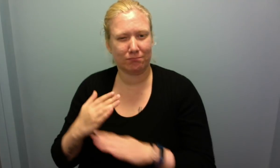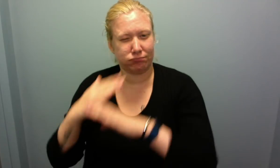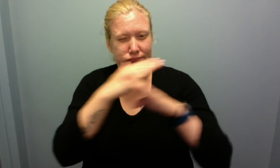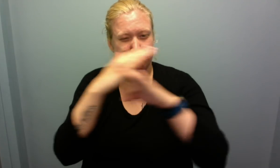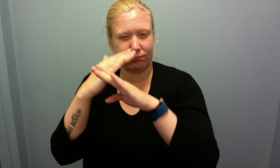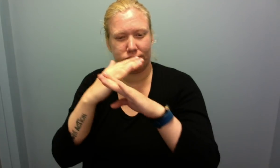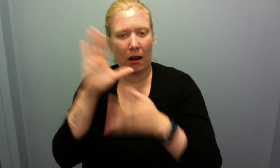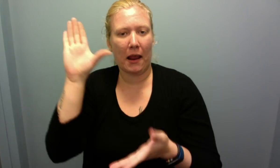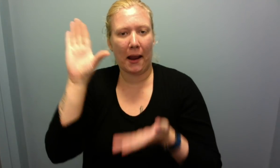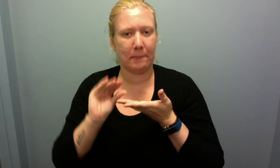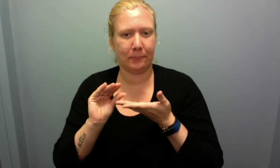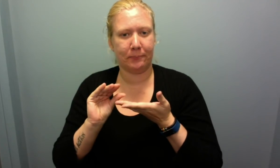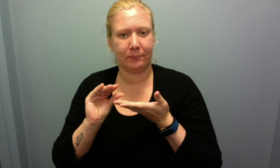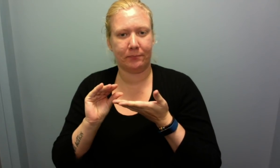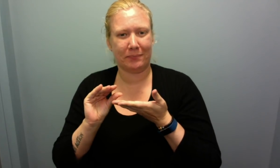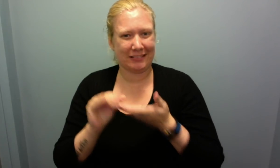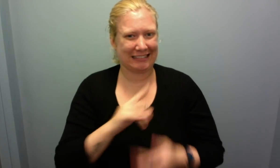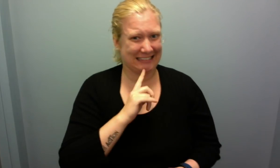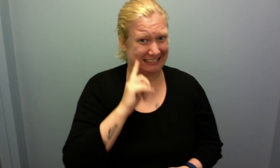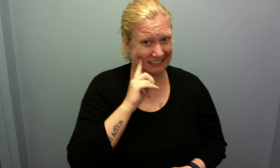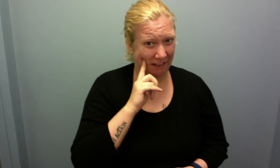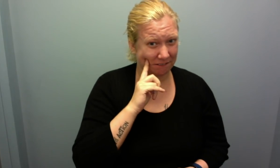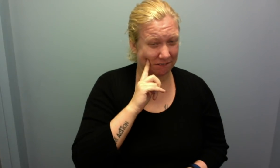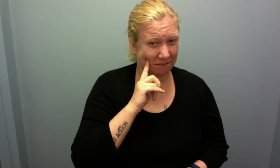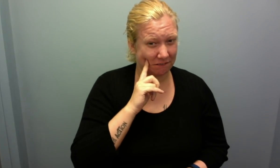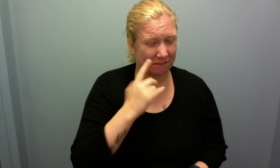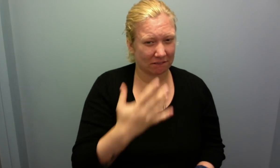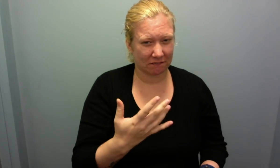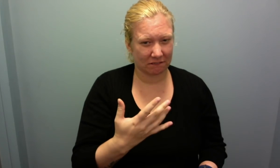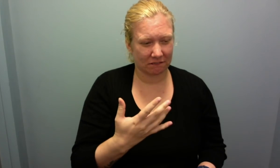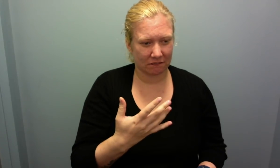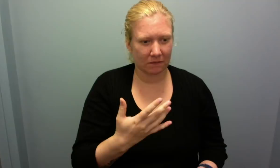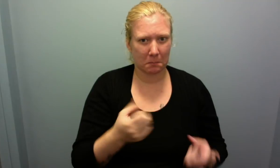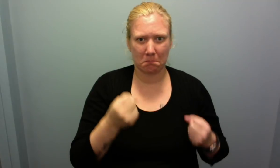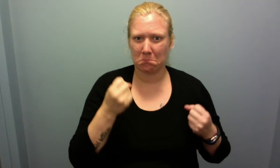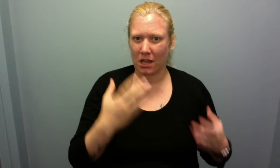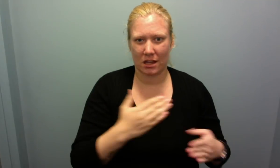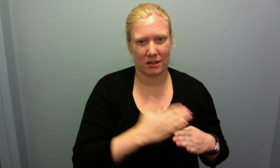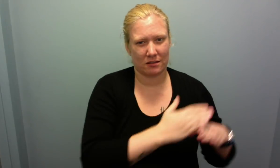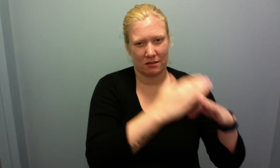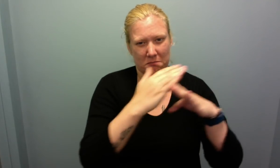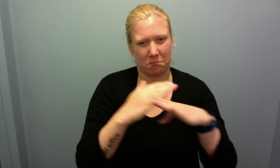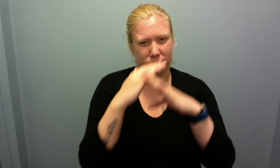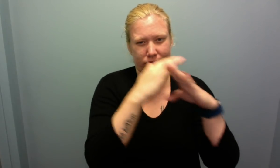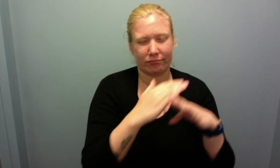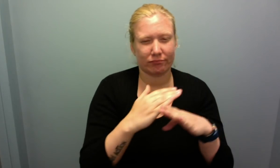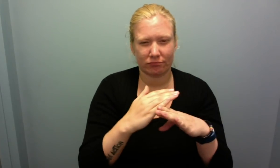check my privilege. And it's the same in the hearing and deaf world. Hearing people have privilege. We have